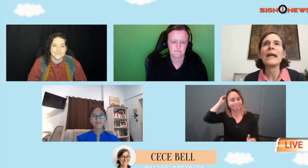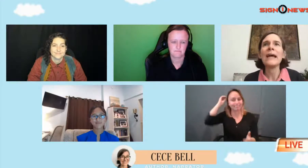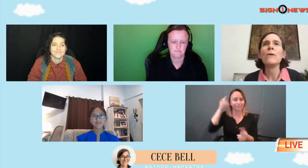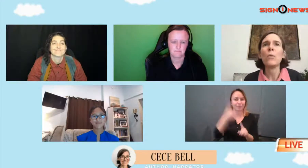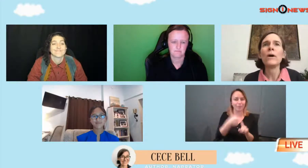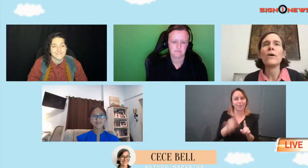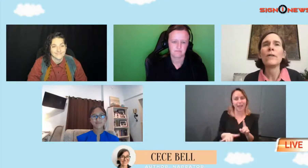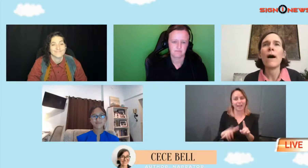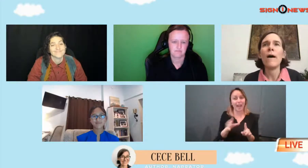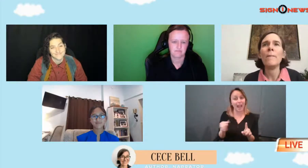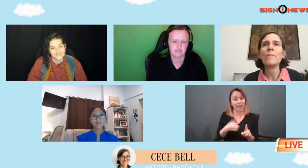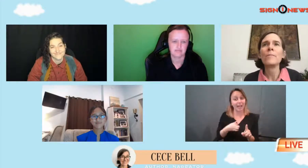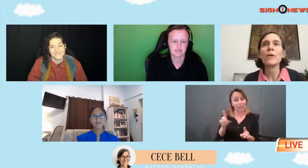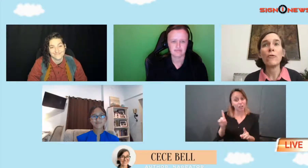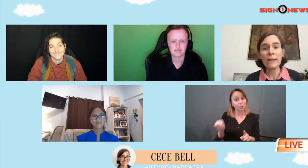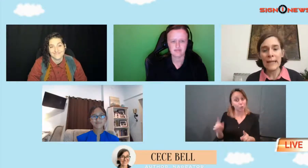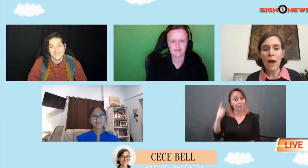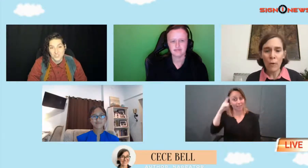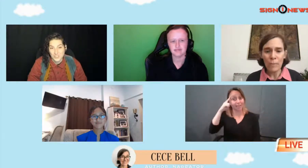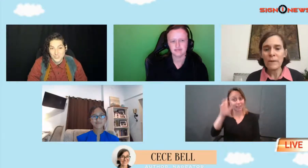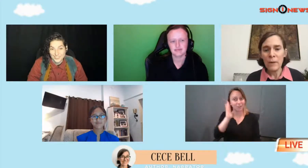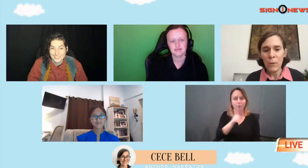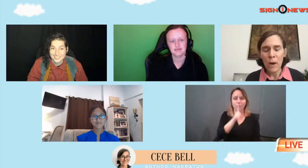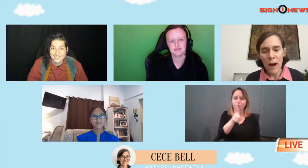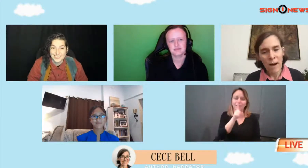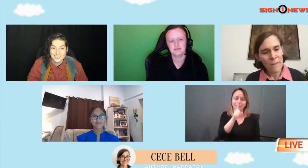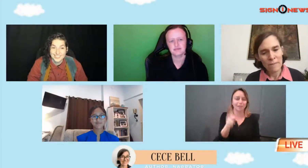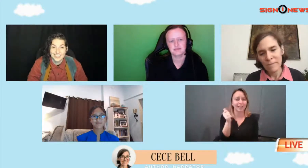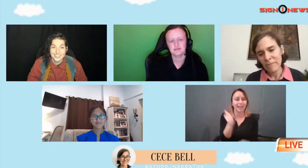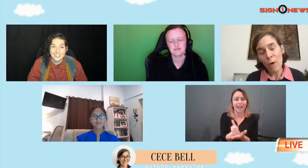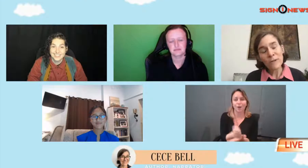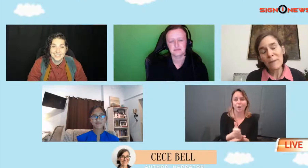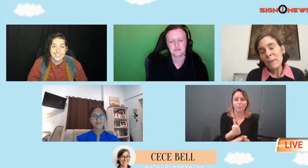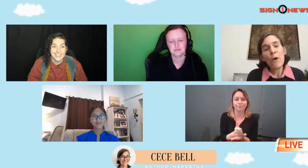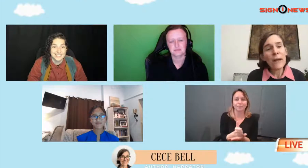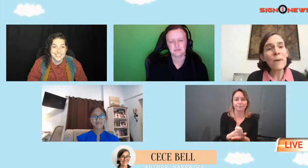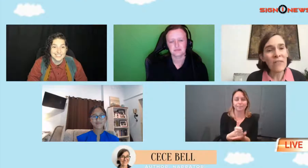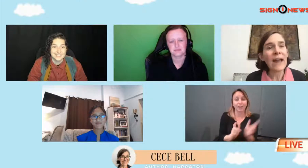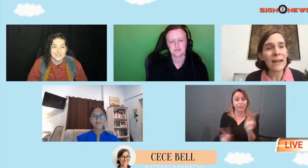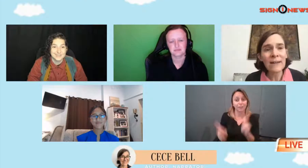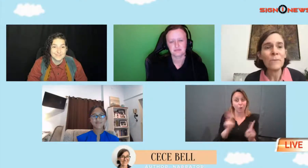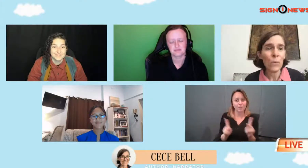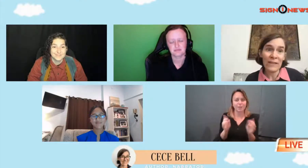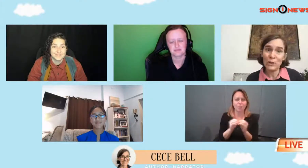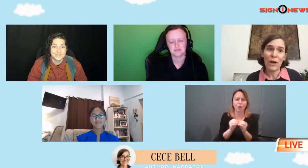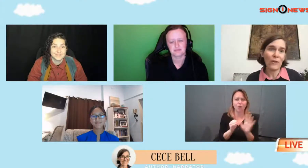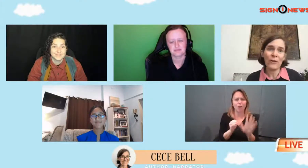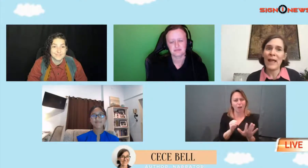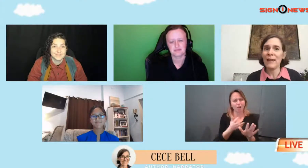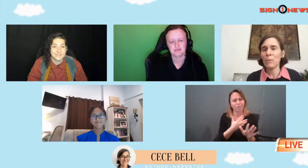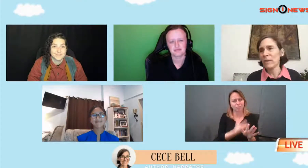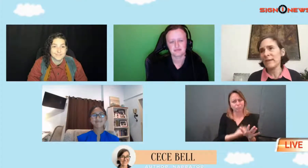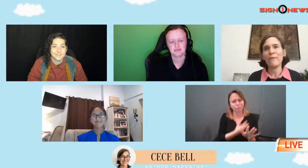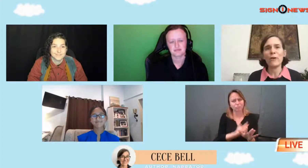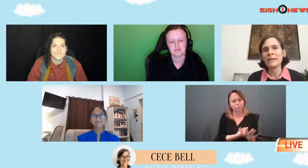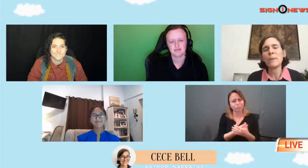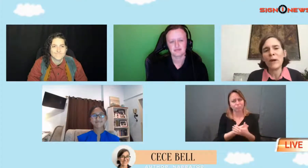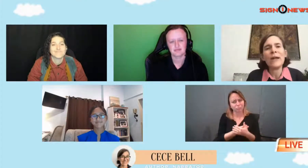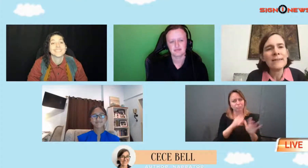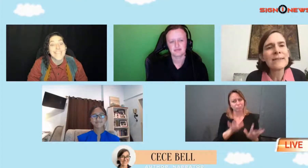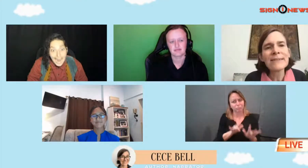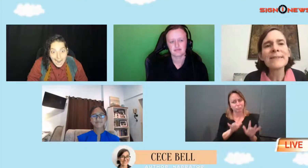do think it will really help folks be more empathetic with each other and with